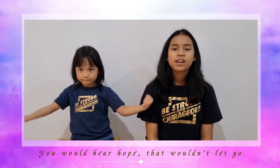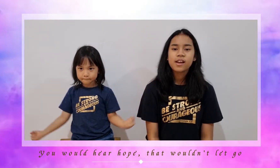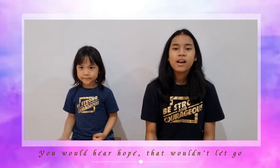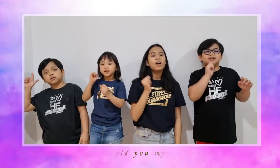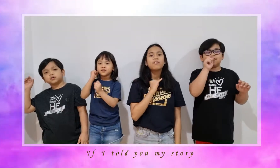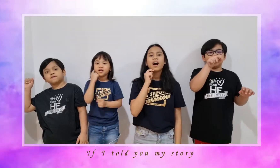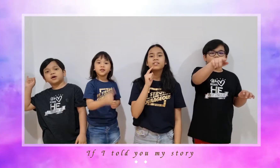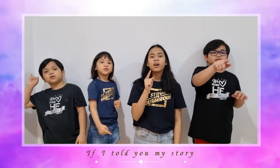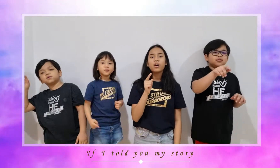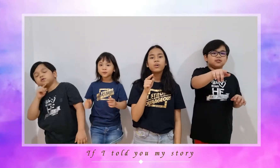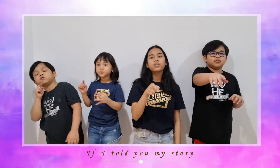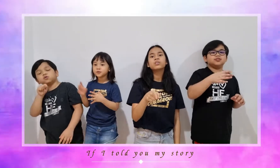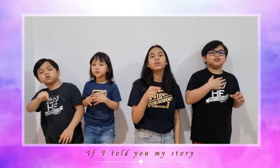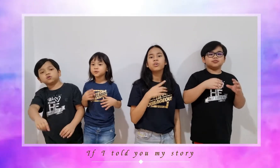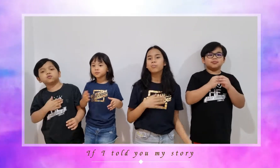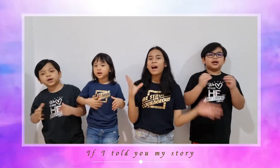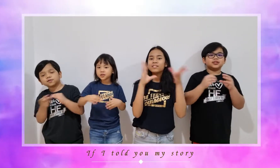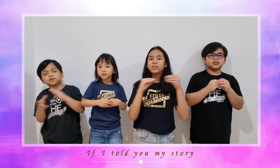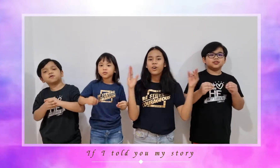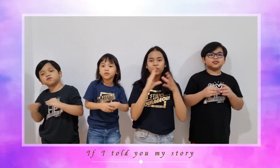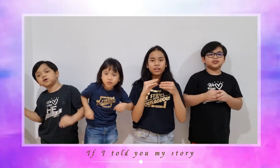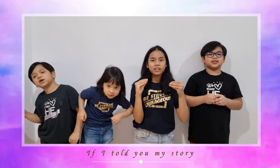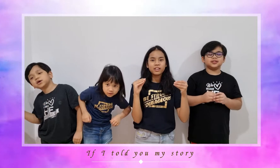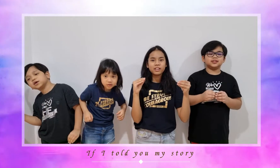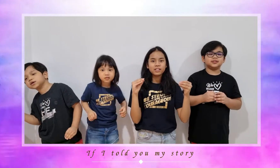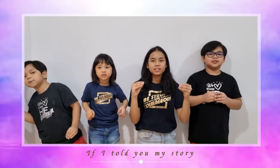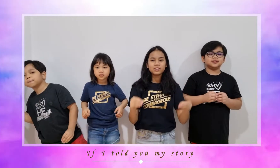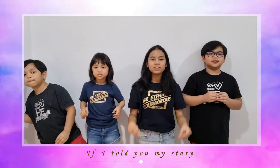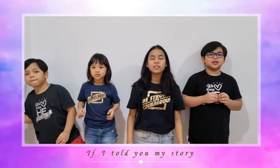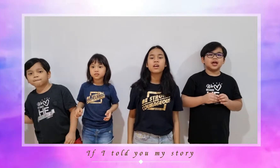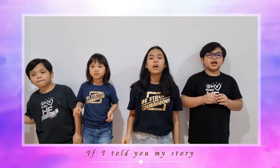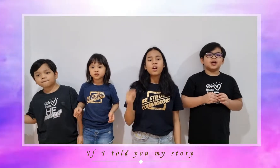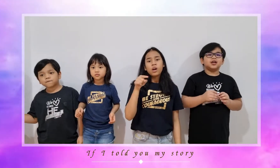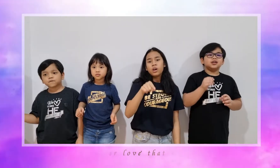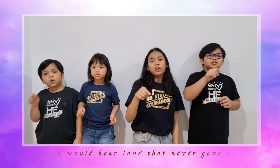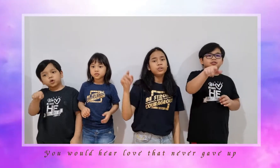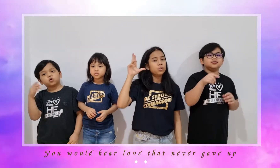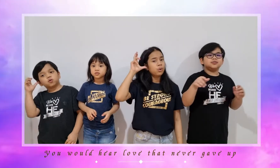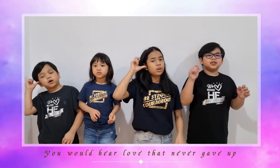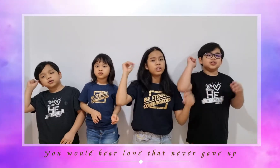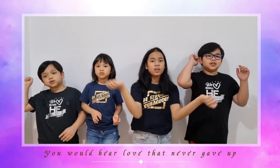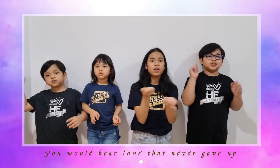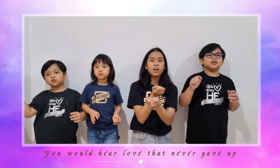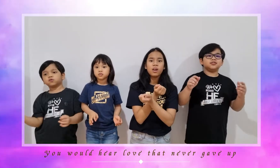And if I told you my story You would hear